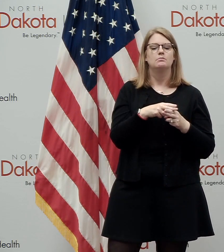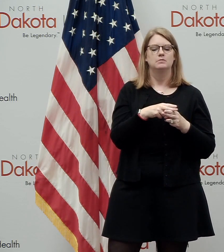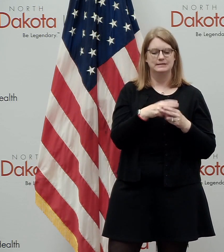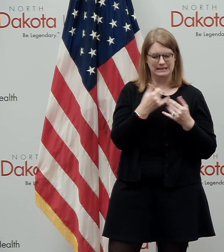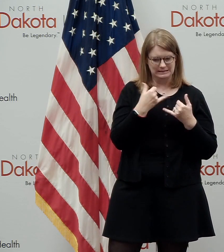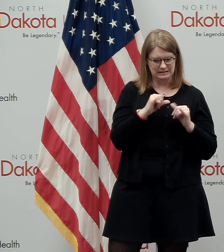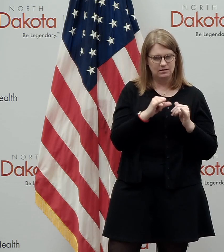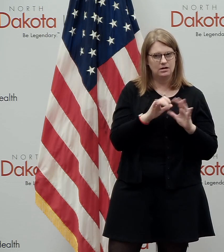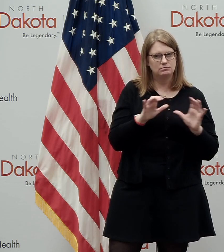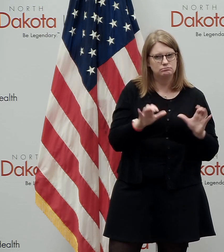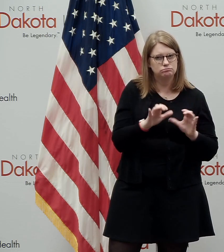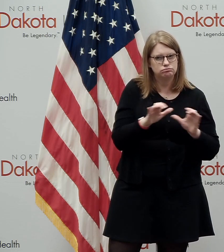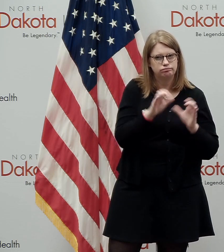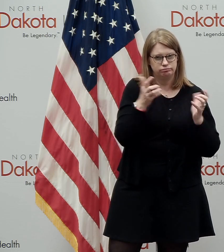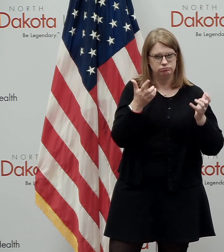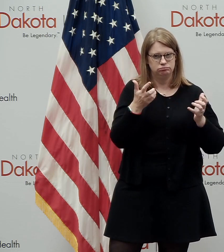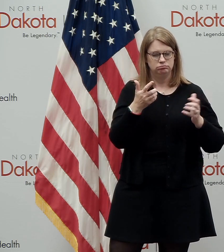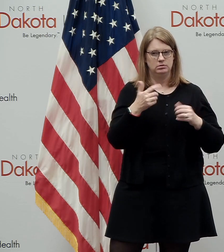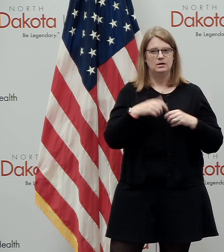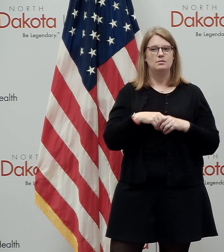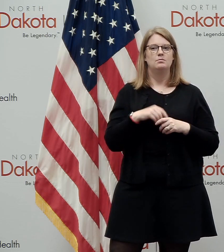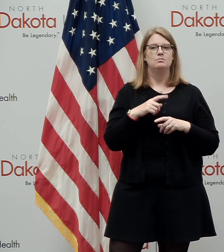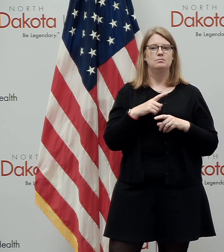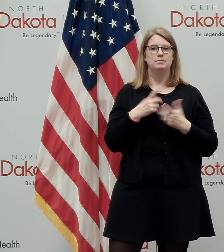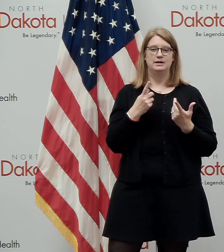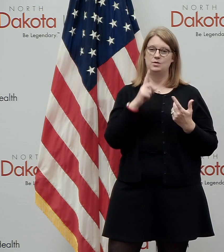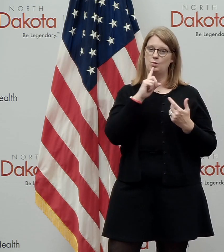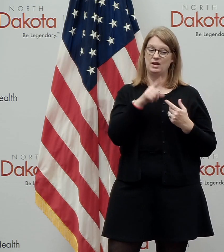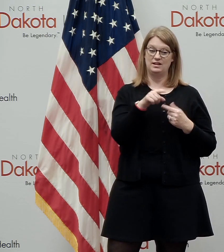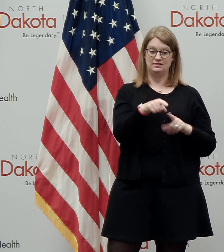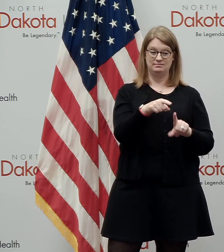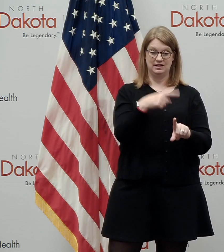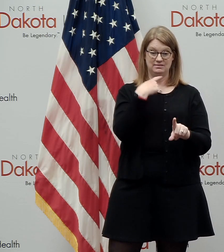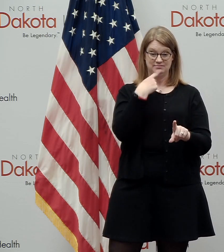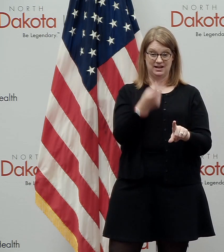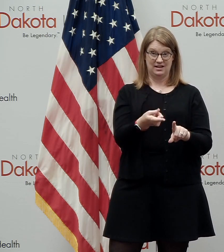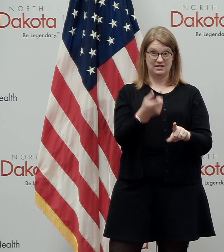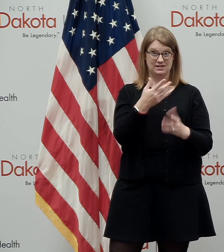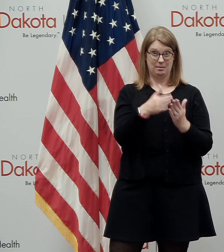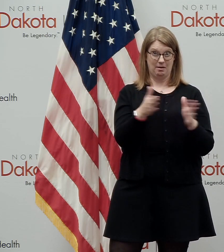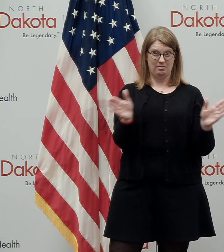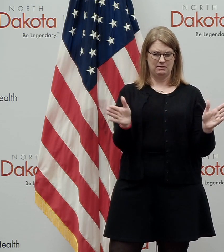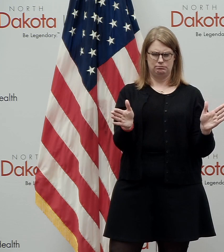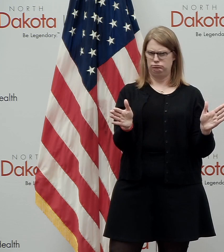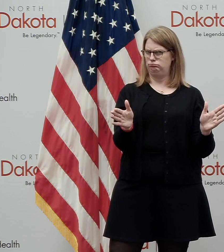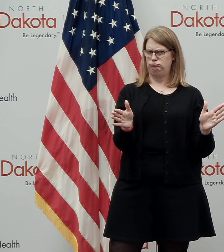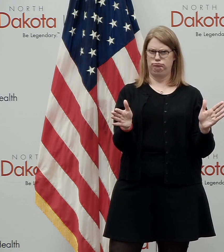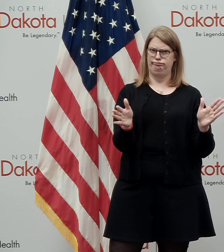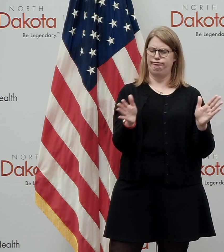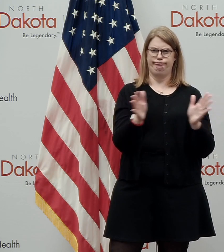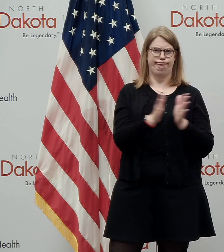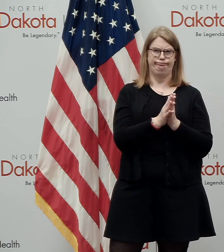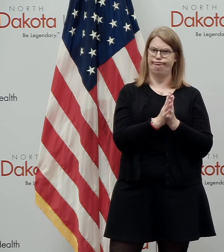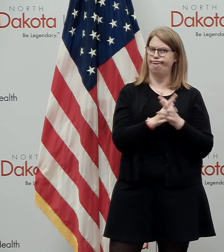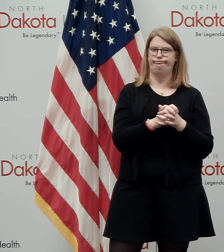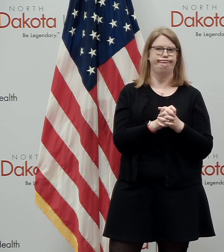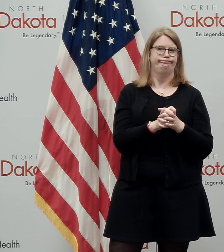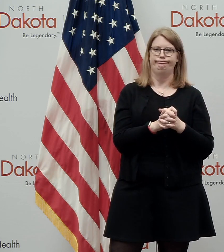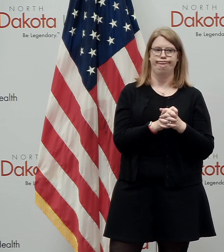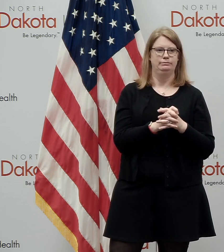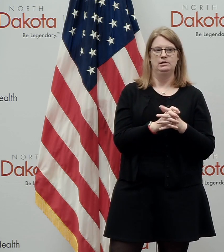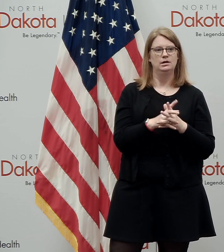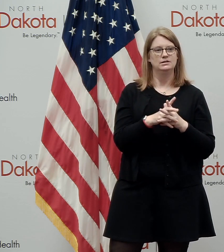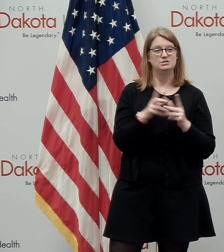appropriate action. So we're trying to do that, but the threshold of then releasing it to the public is a path. We have not found that